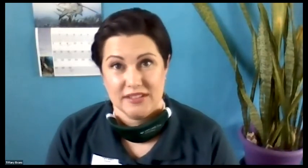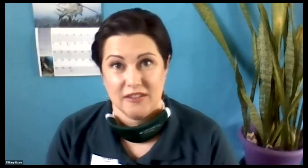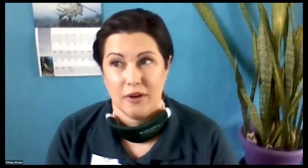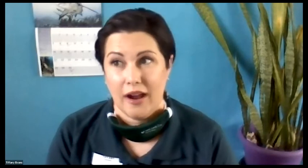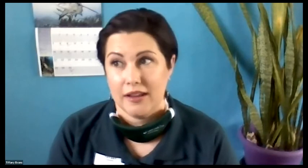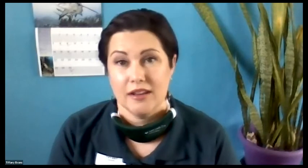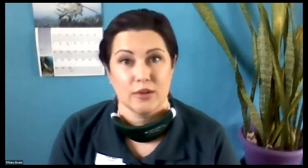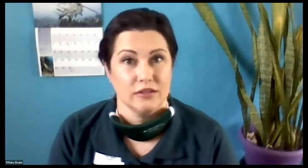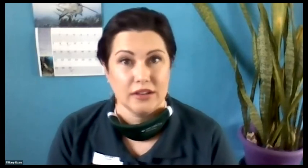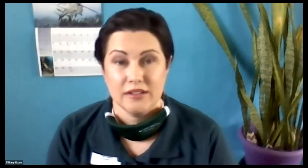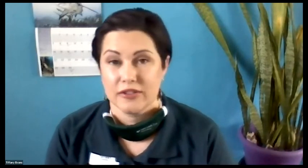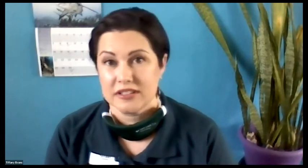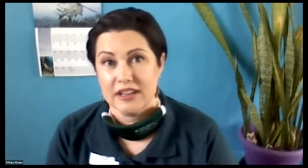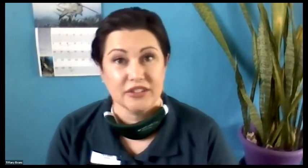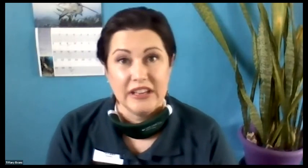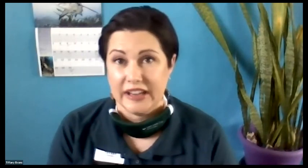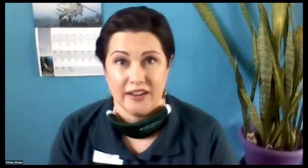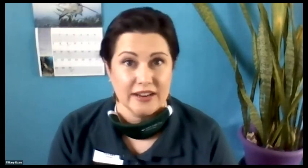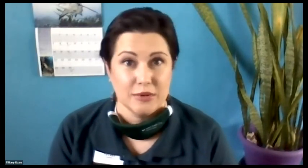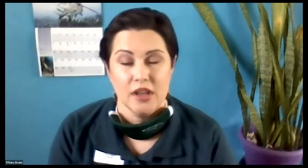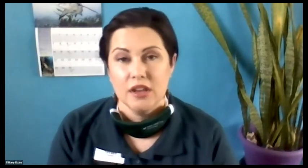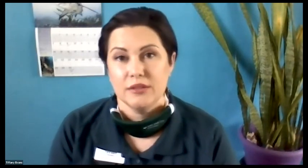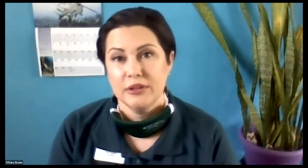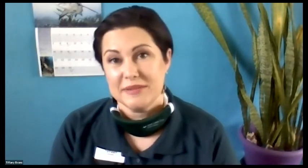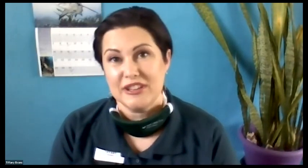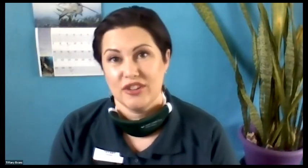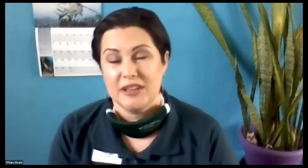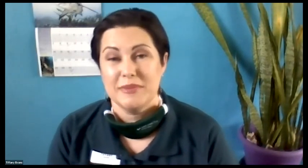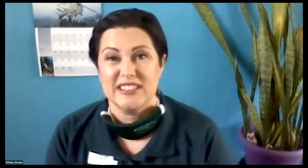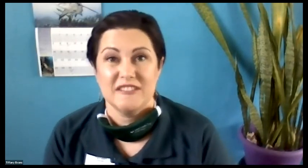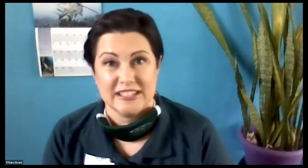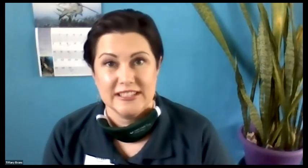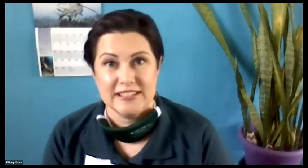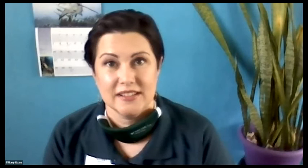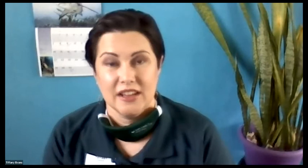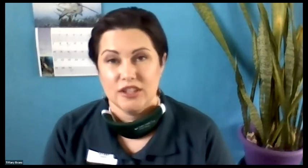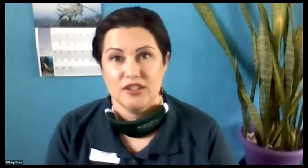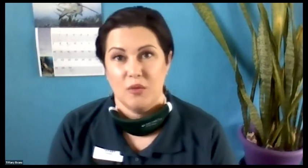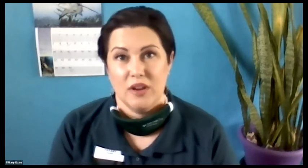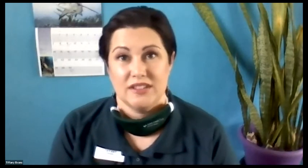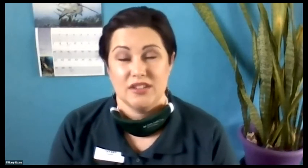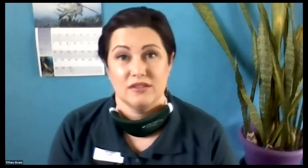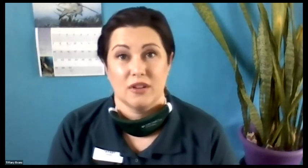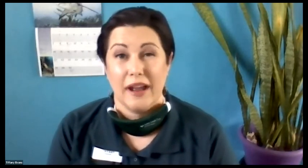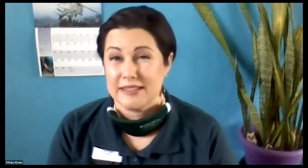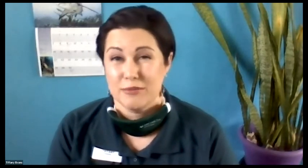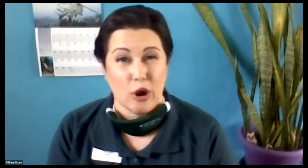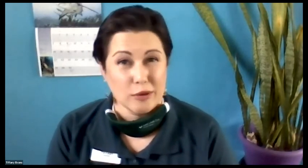you are hiking or you're looking for snakes or any kind of animal, you want to always make sure to keep a safe distance. You don't want to harass them or harm them,